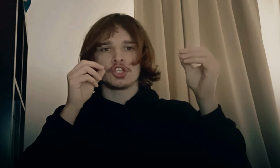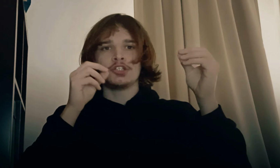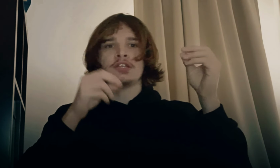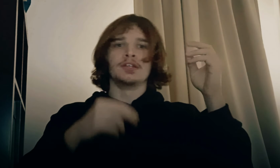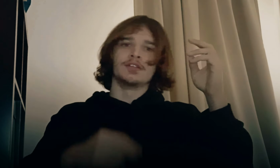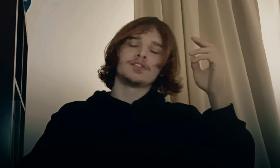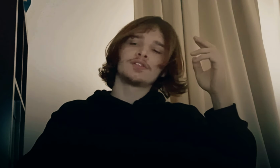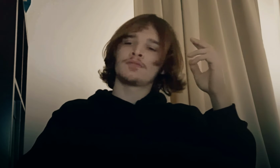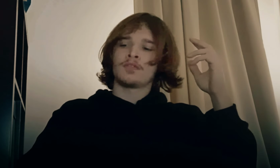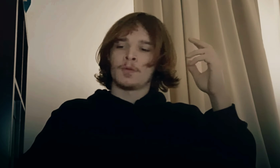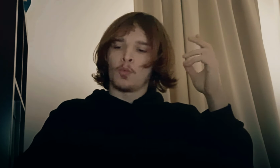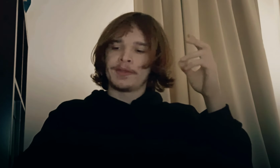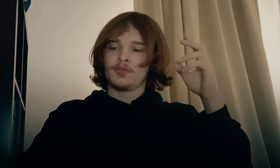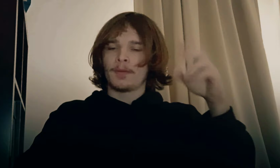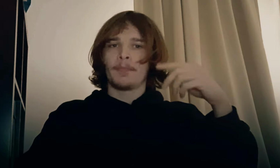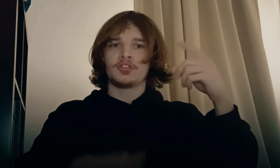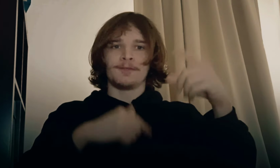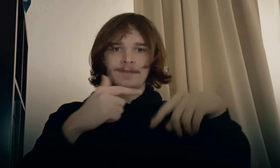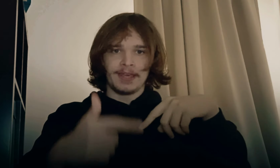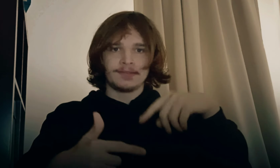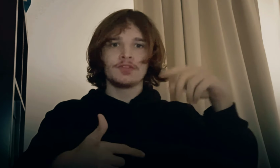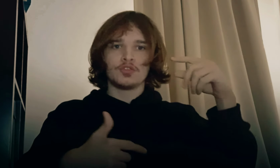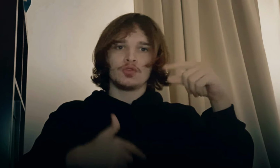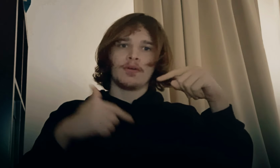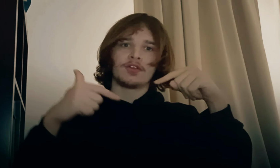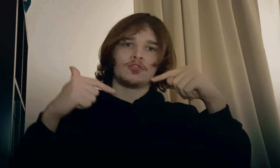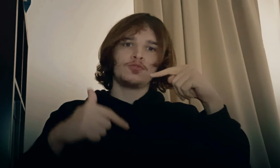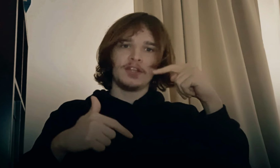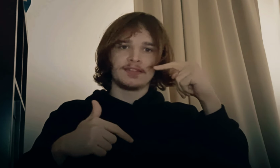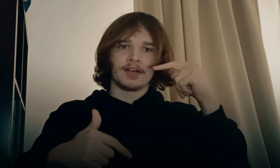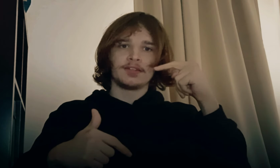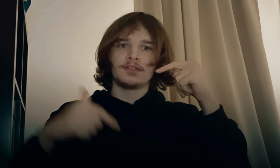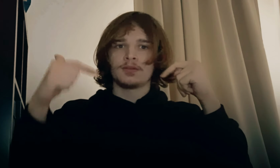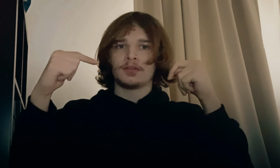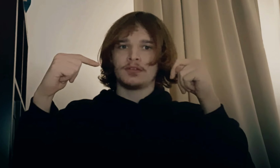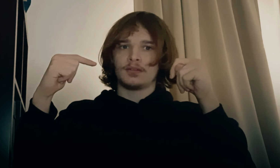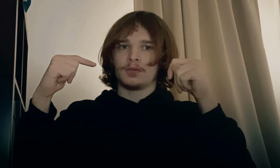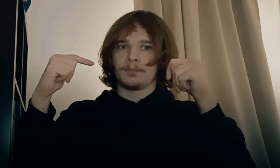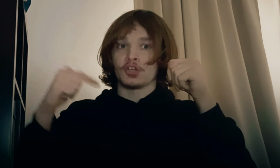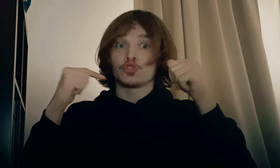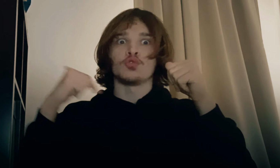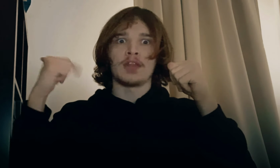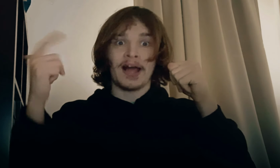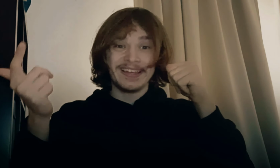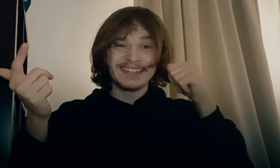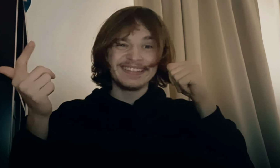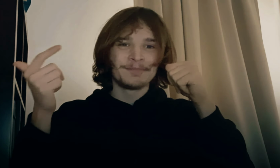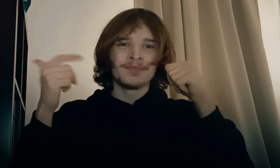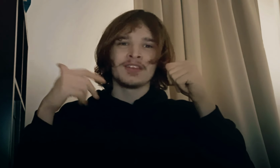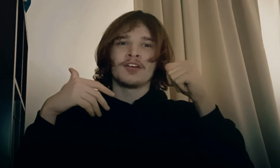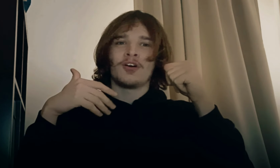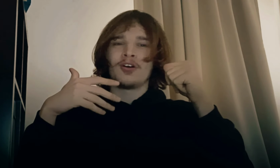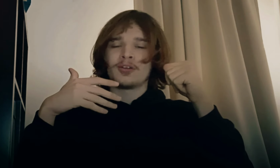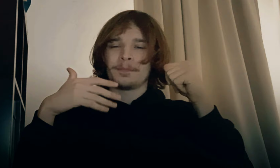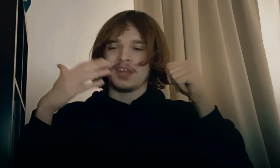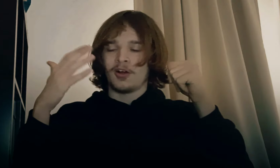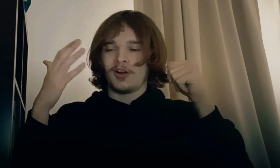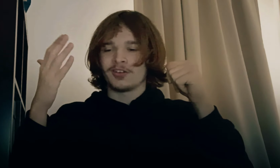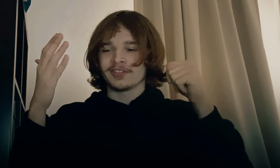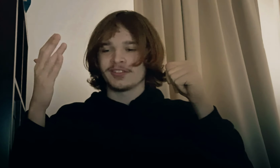Motivation is when you are motivated, you are doing that because you like it or because